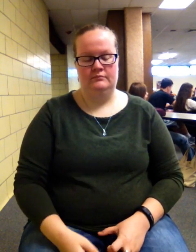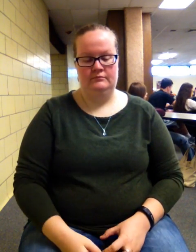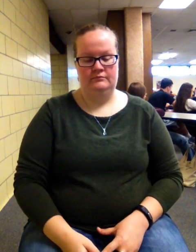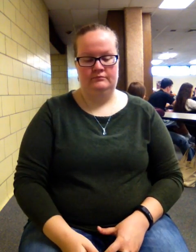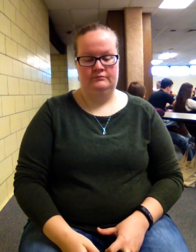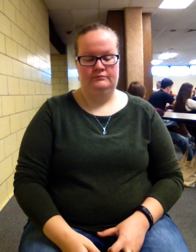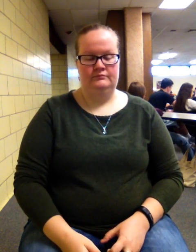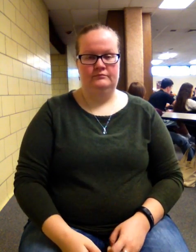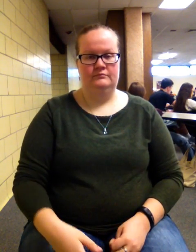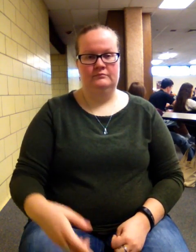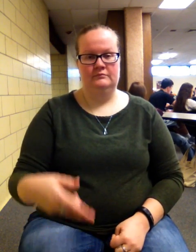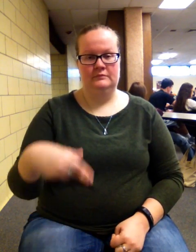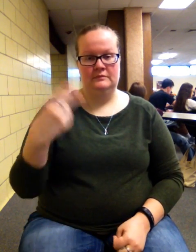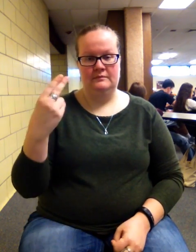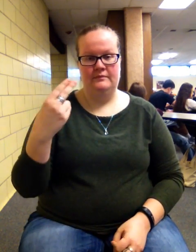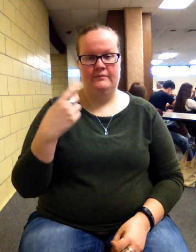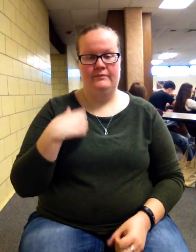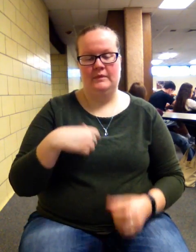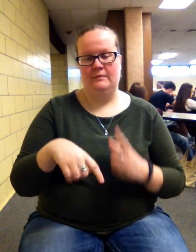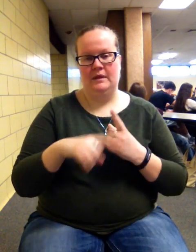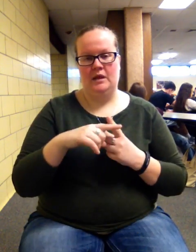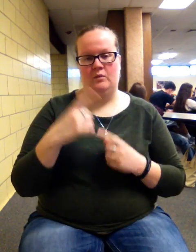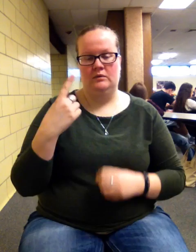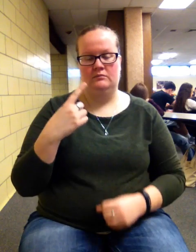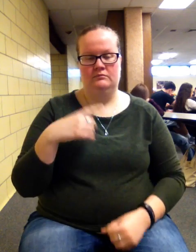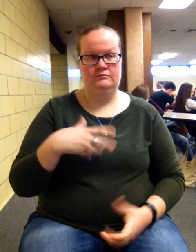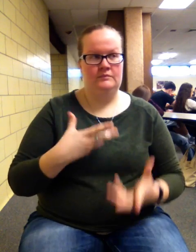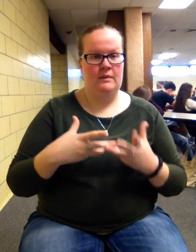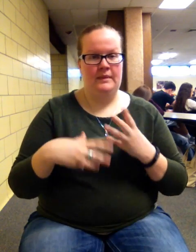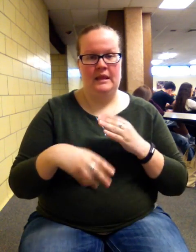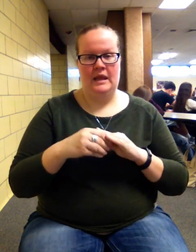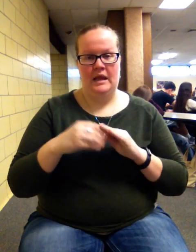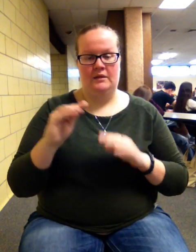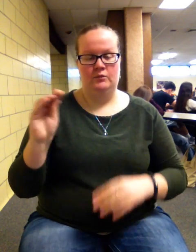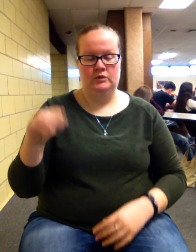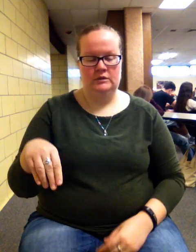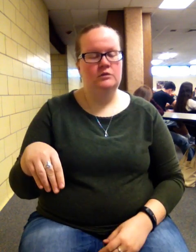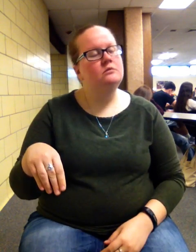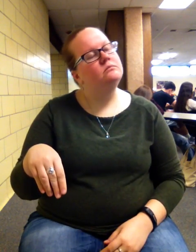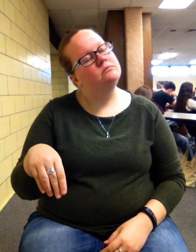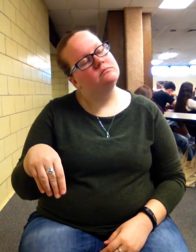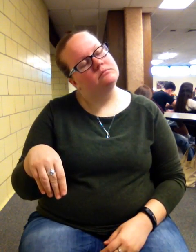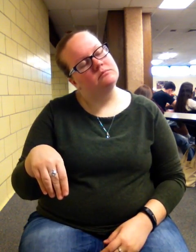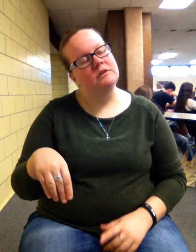If it's high, I'm just going to add 1. Maybe they add a percentage. If it's low,